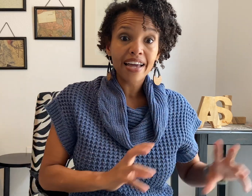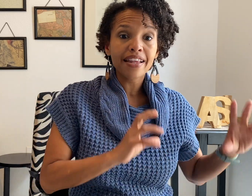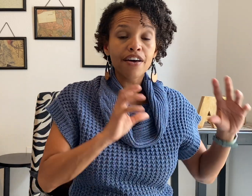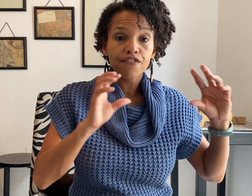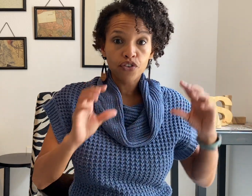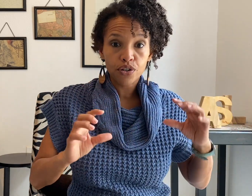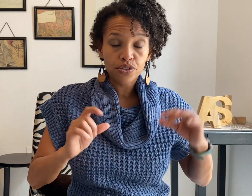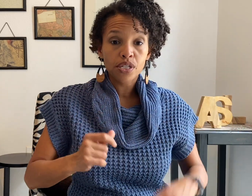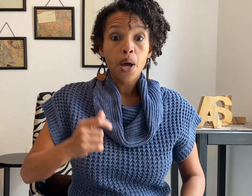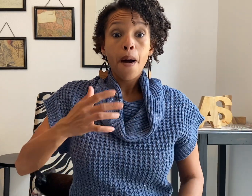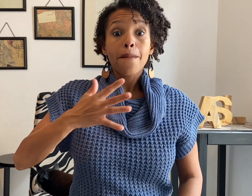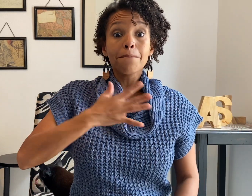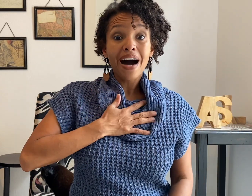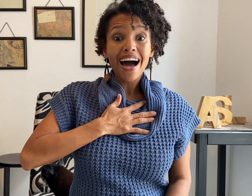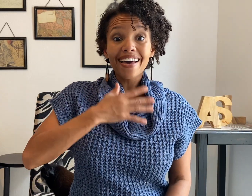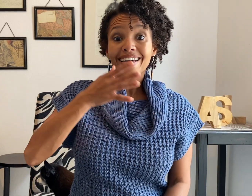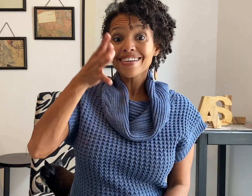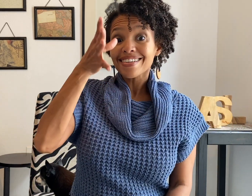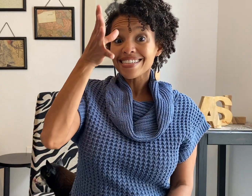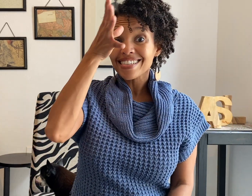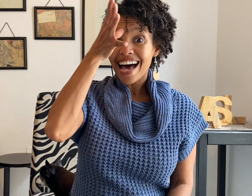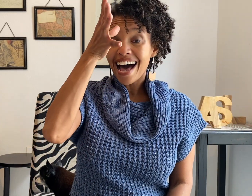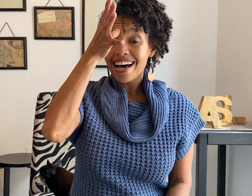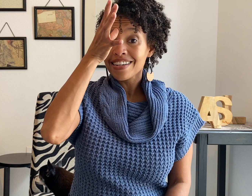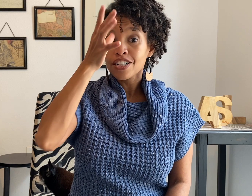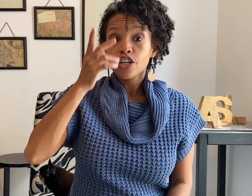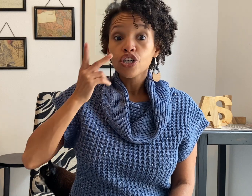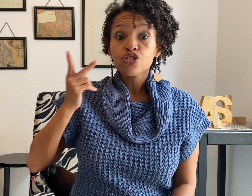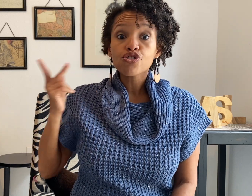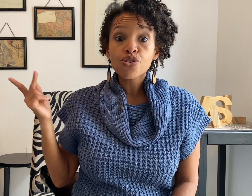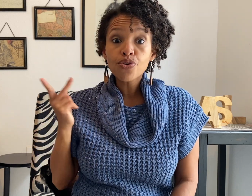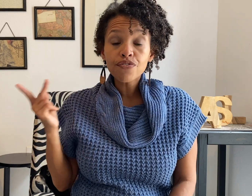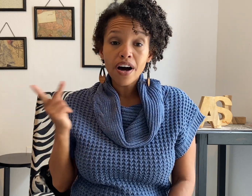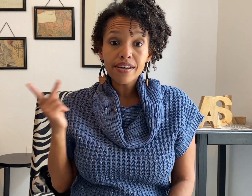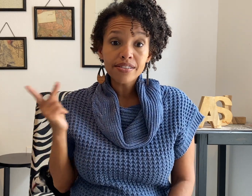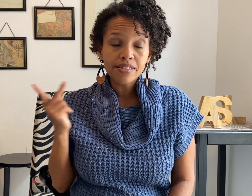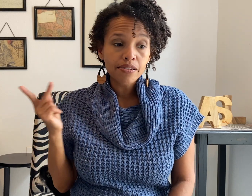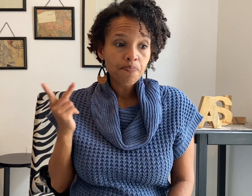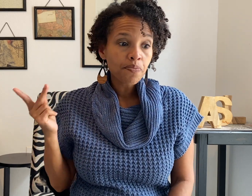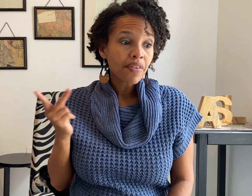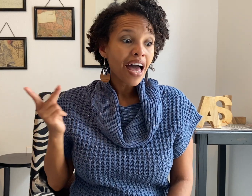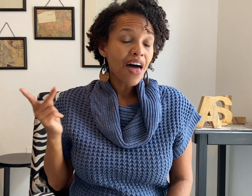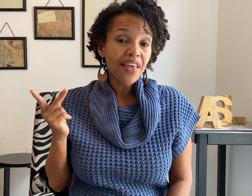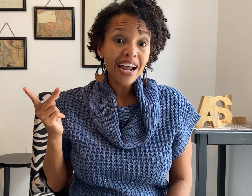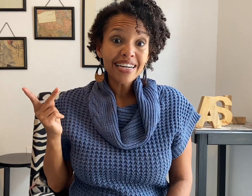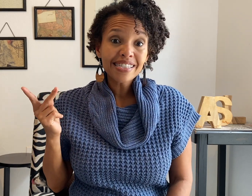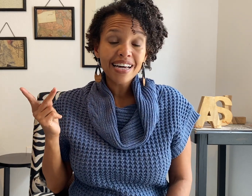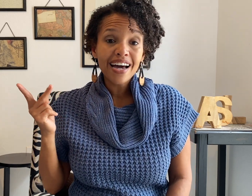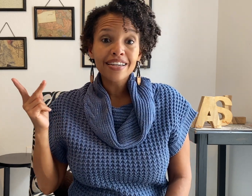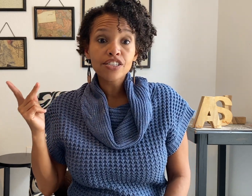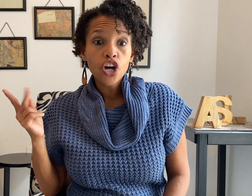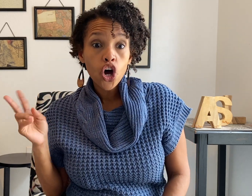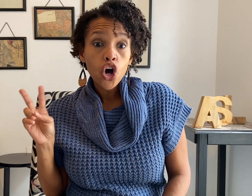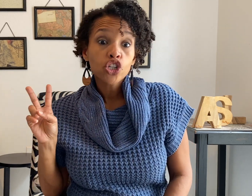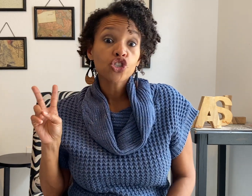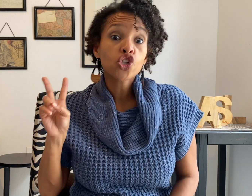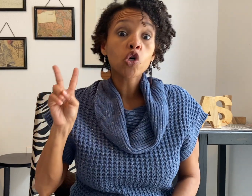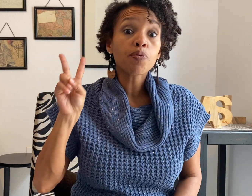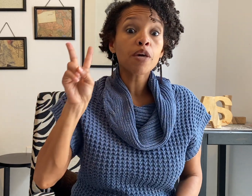that first. My dad, two of us, and then I signed two